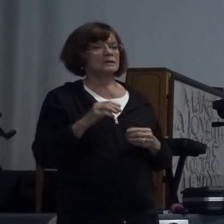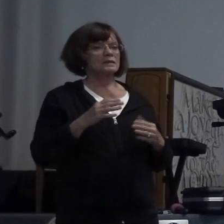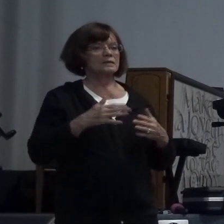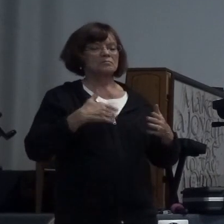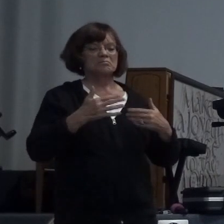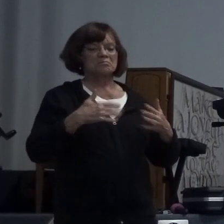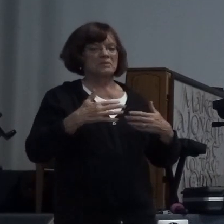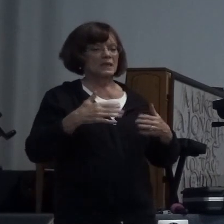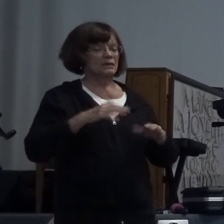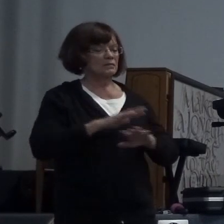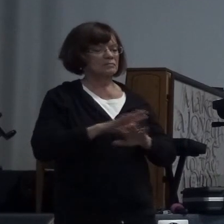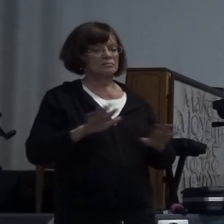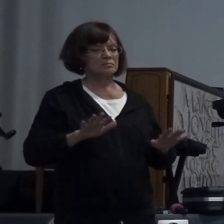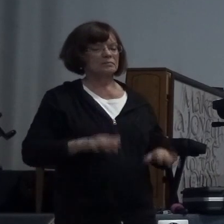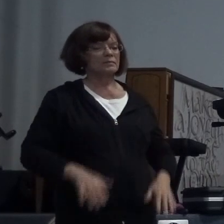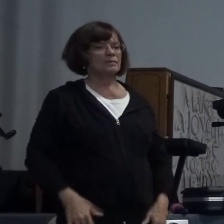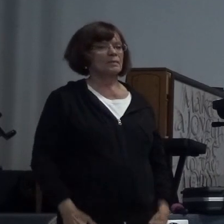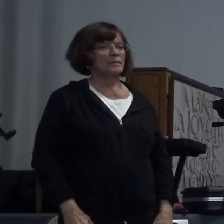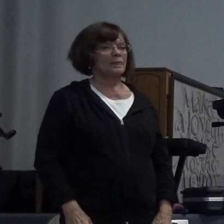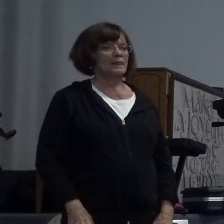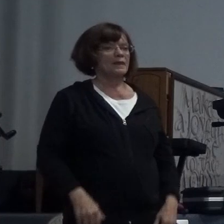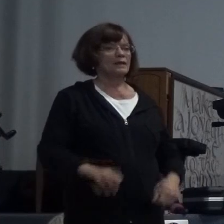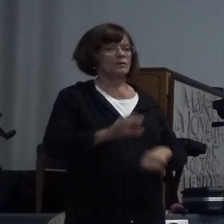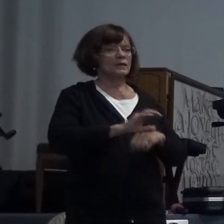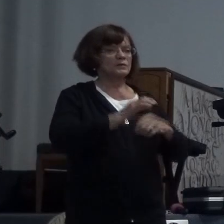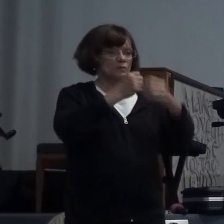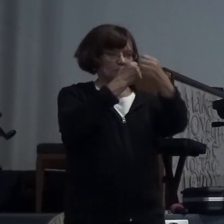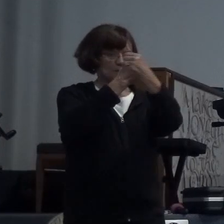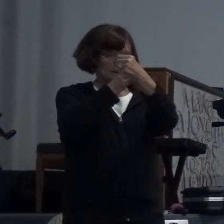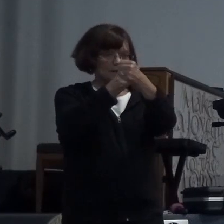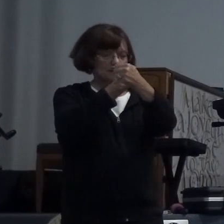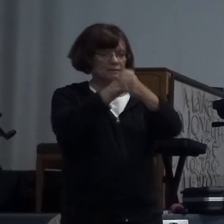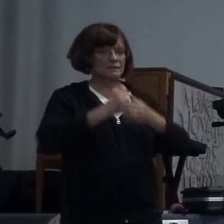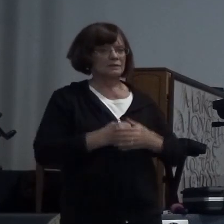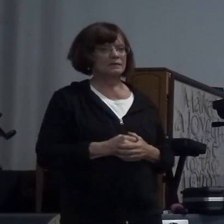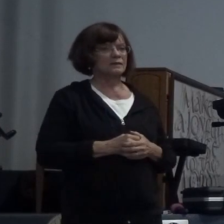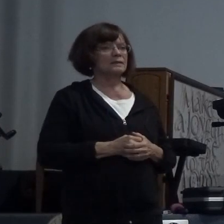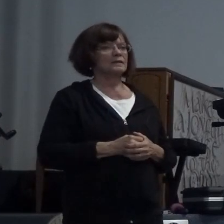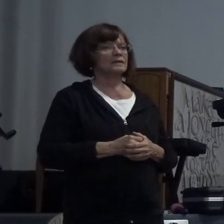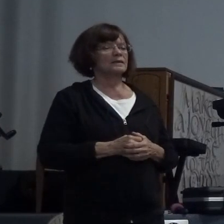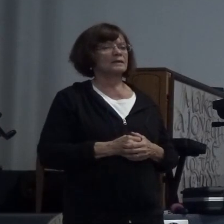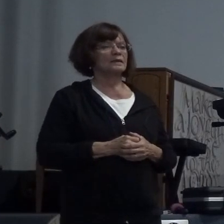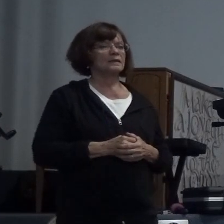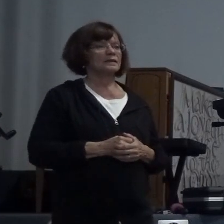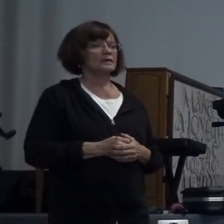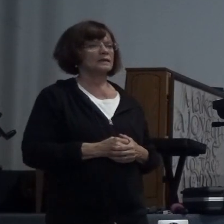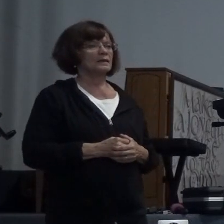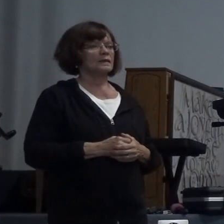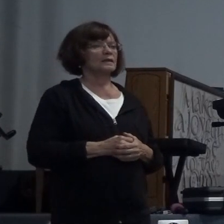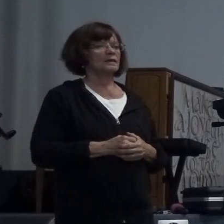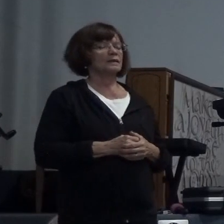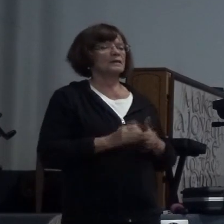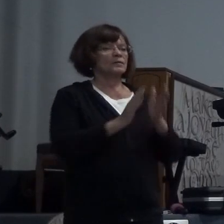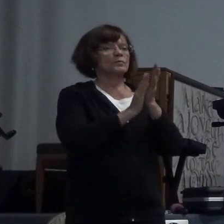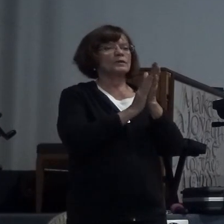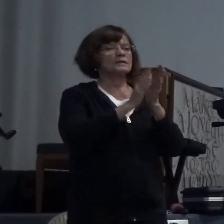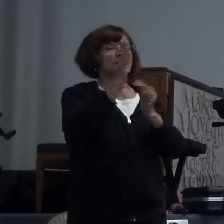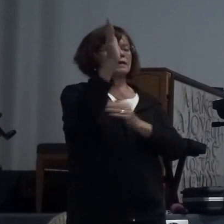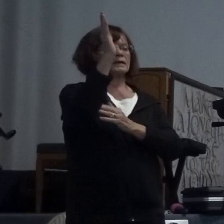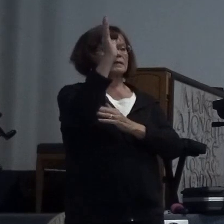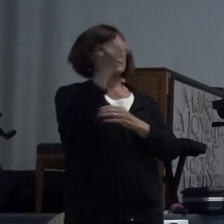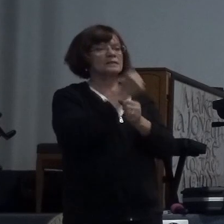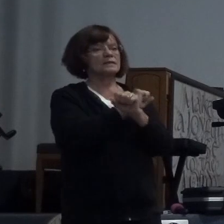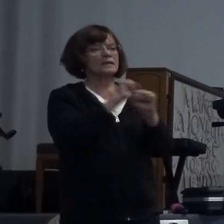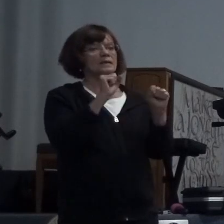Christ has me. He'll protect me. He's going to pay vengeance for that. And you know what? Praise God if He saves that